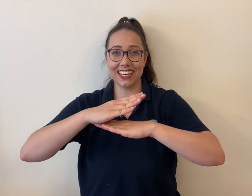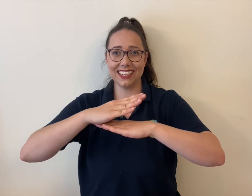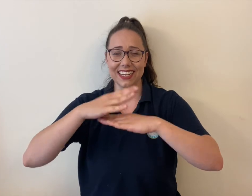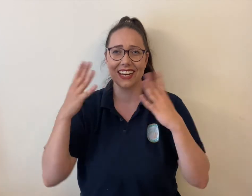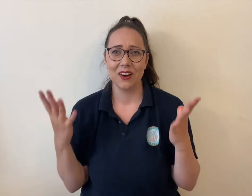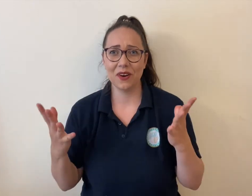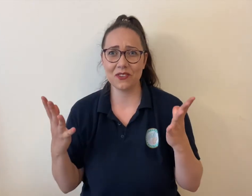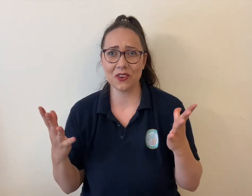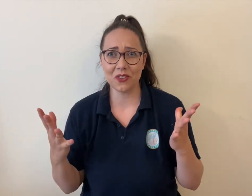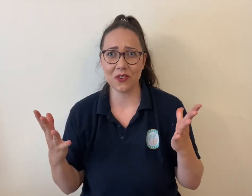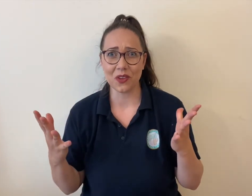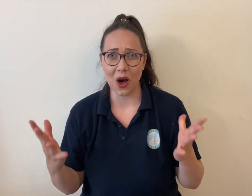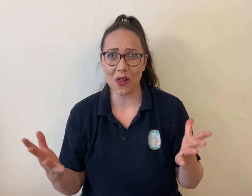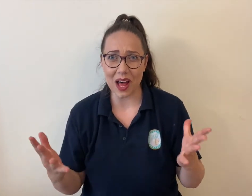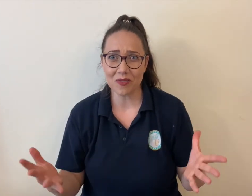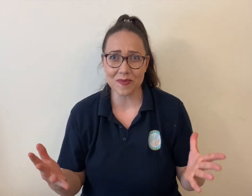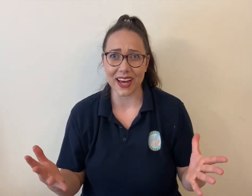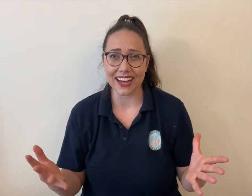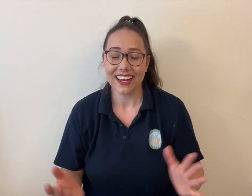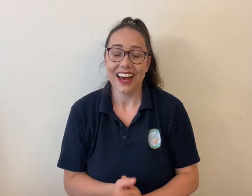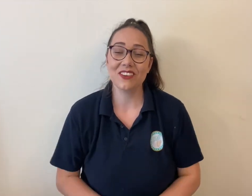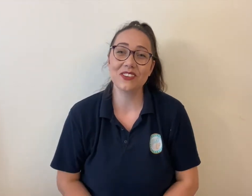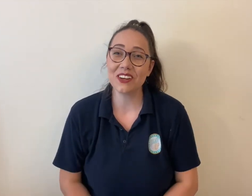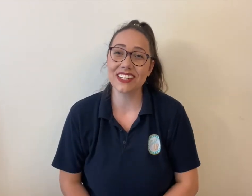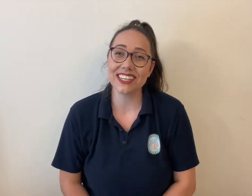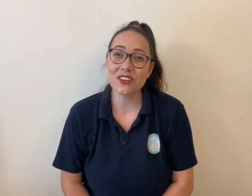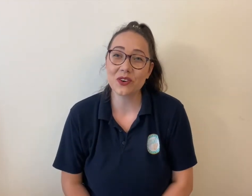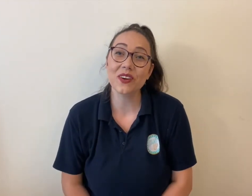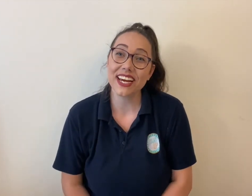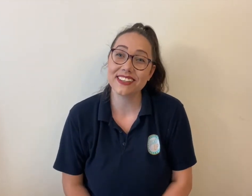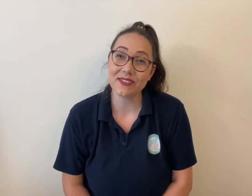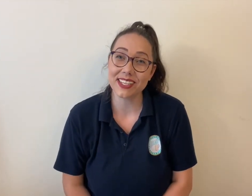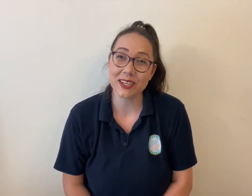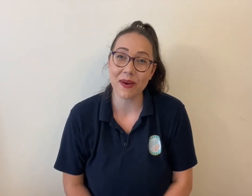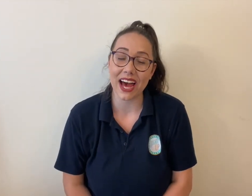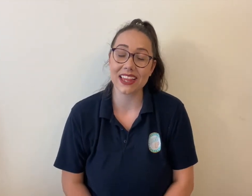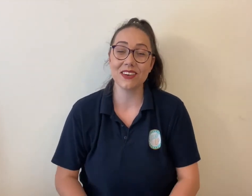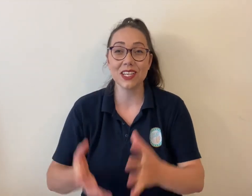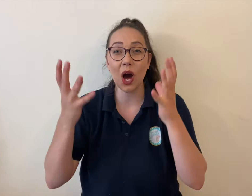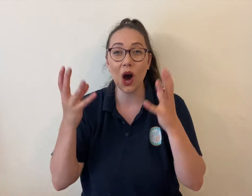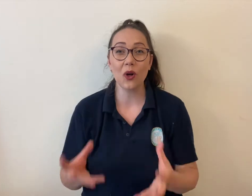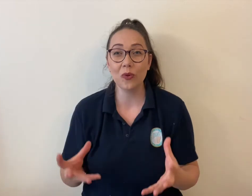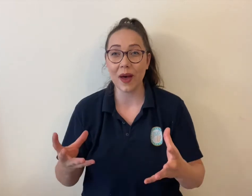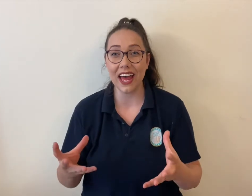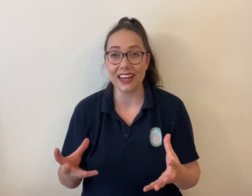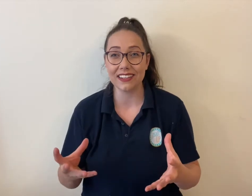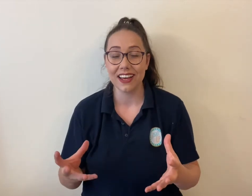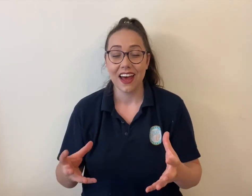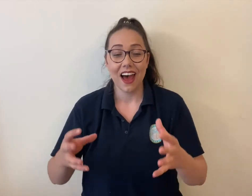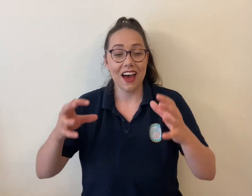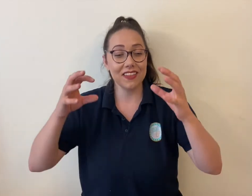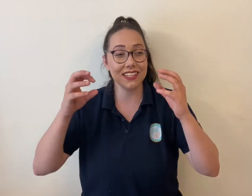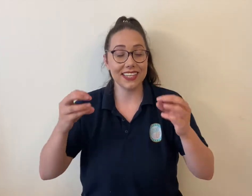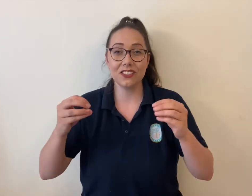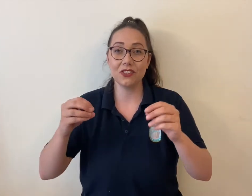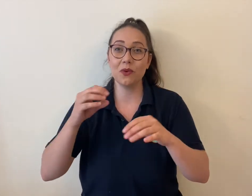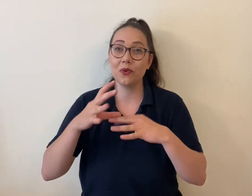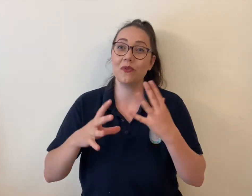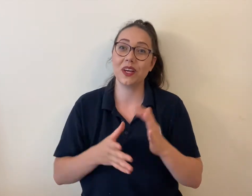Fantastic. We've just gone through the whole alphabet, and you'll notice in your creativity pack there is a whole page that teaches you all the finger